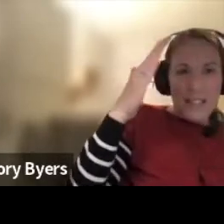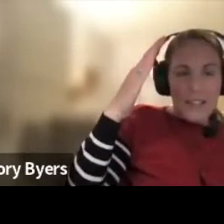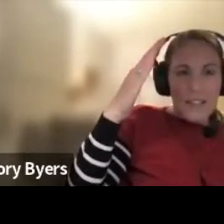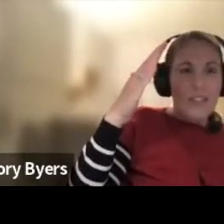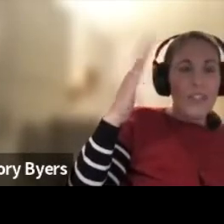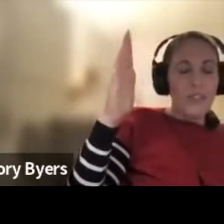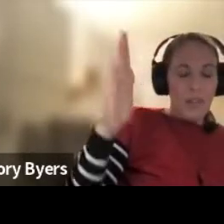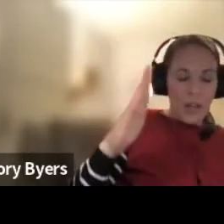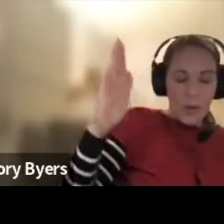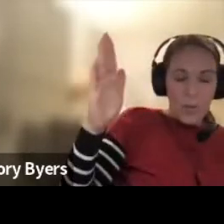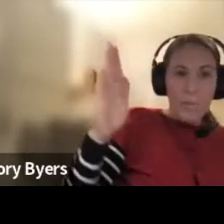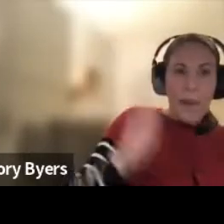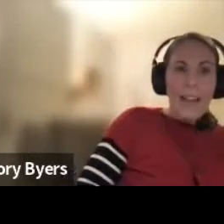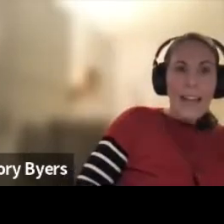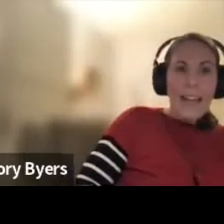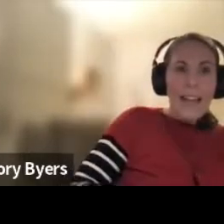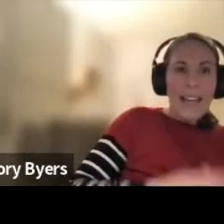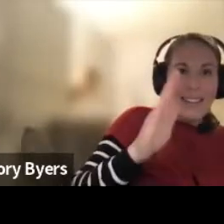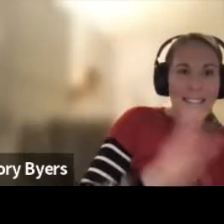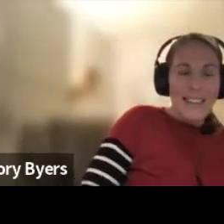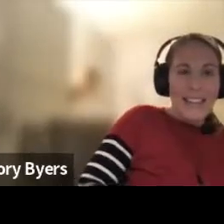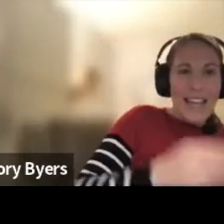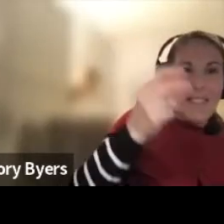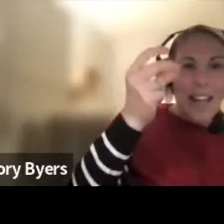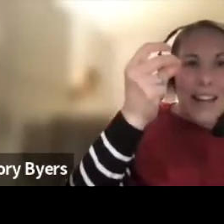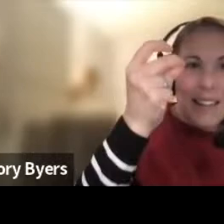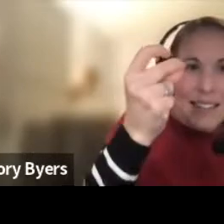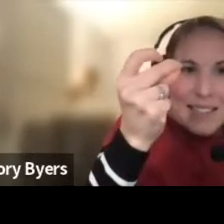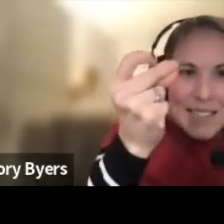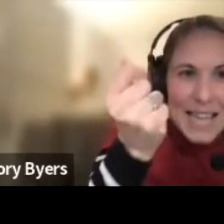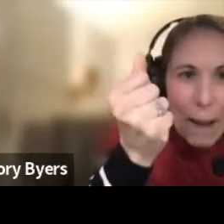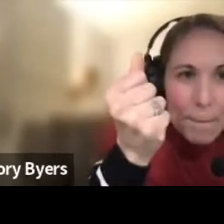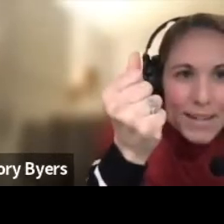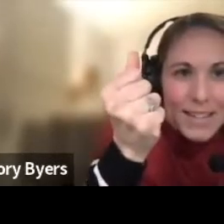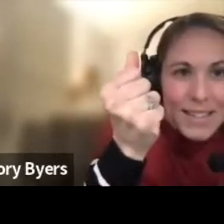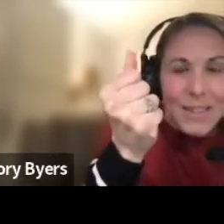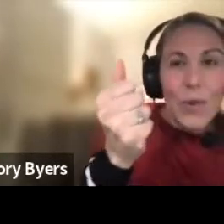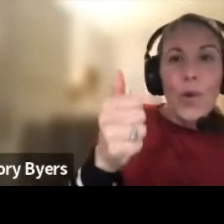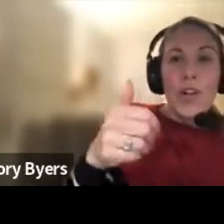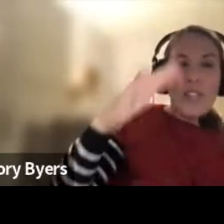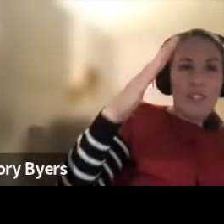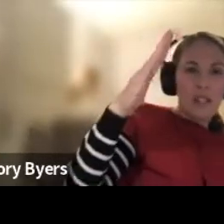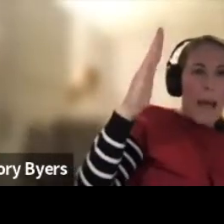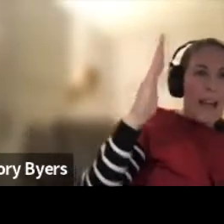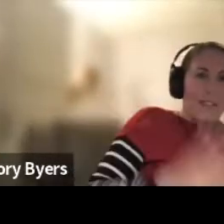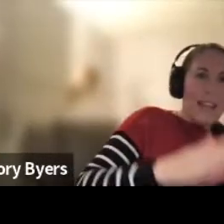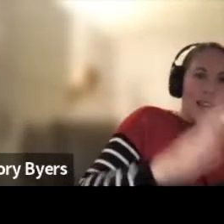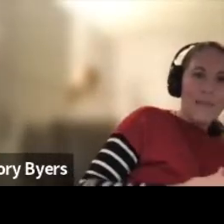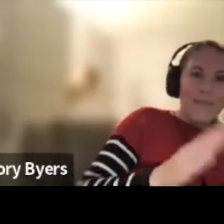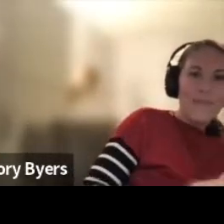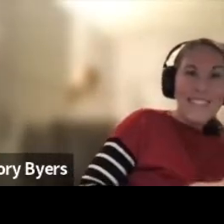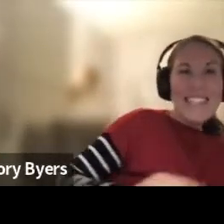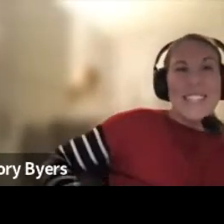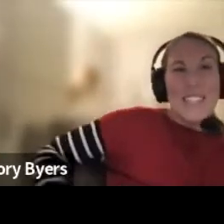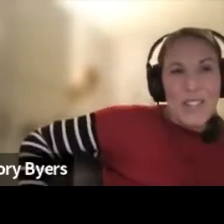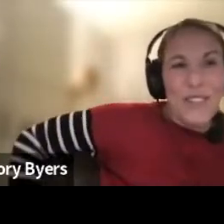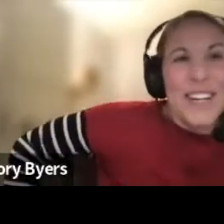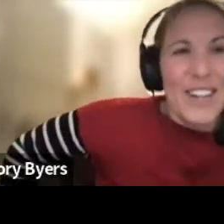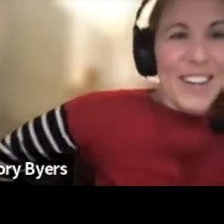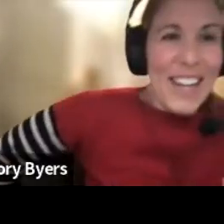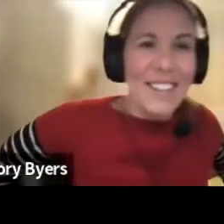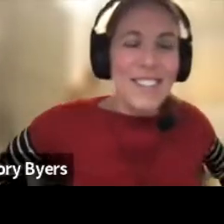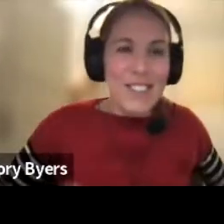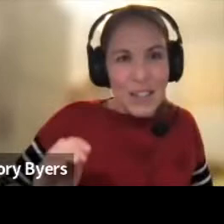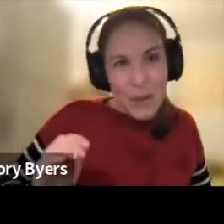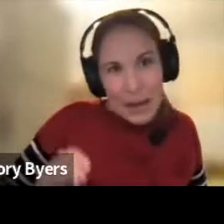seen it. There's two, you can go pat leg and then snap, or you can just pat your leg. It's easier for